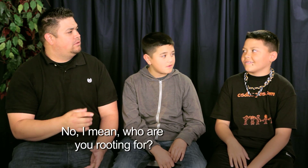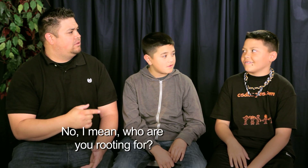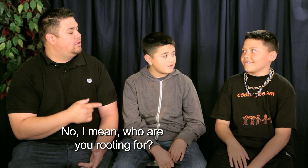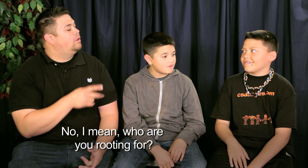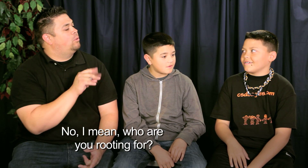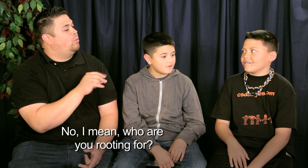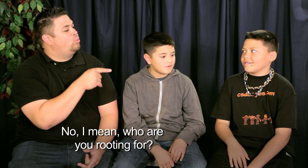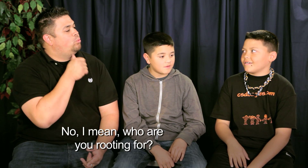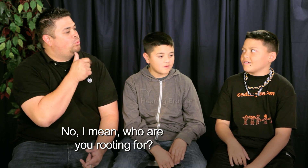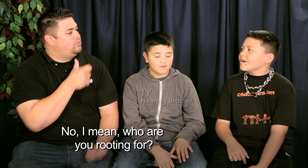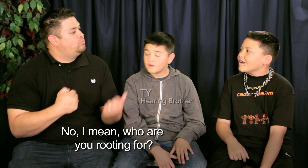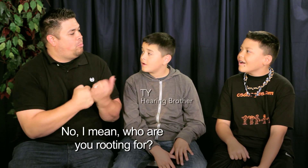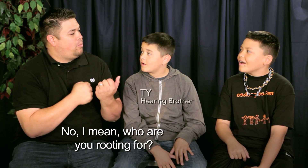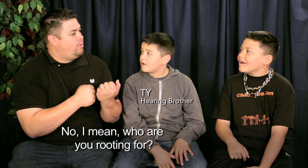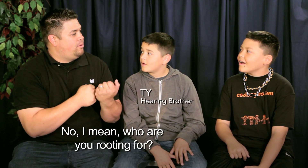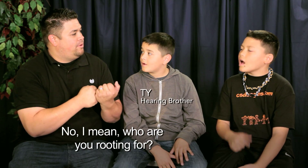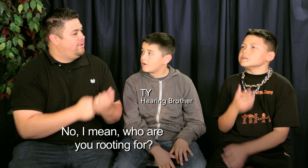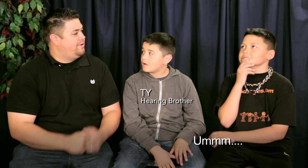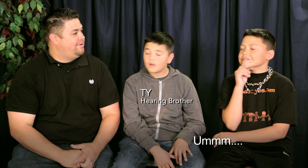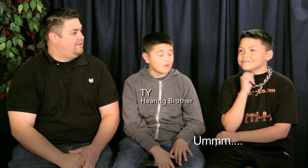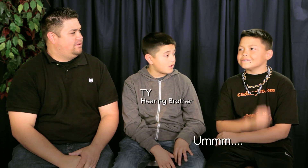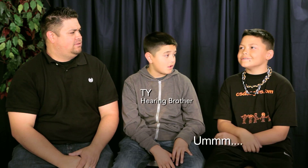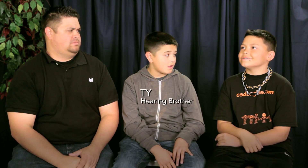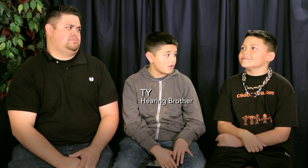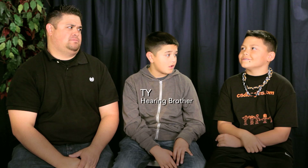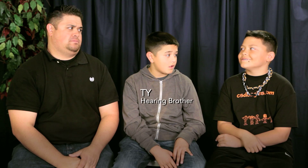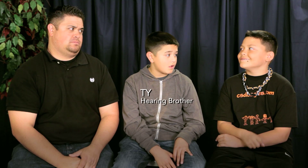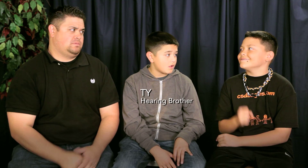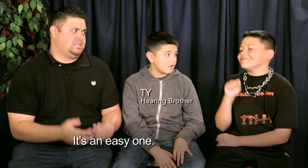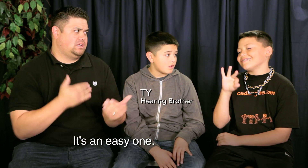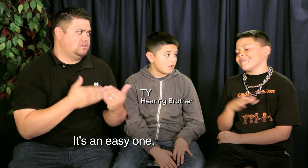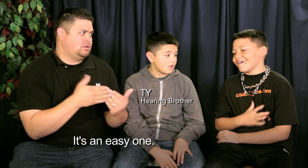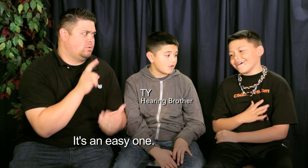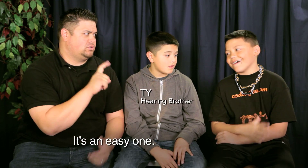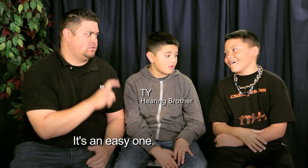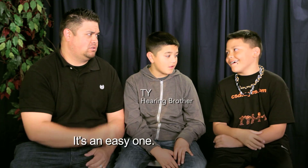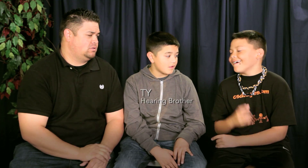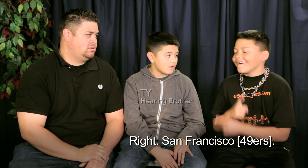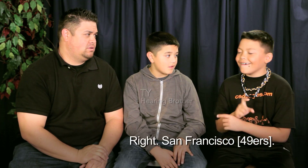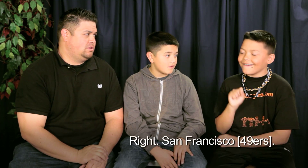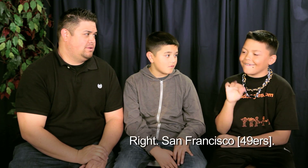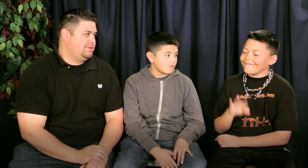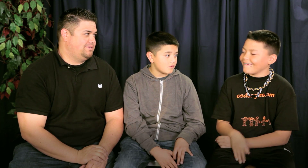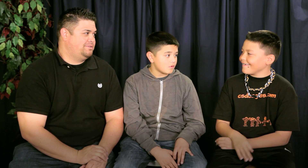No. I mean, who are you rooting for? Um... It's an easy one. Right, San Francisco